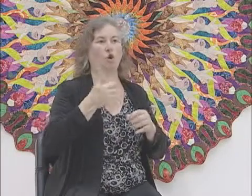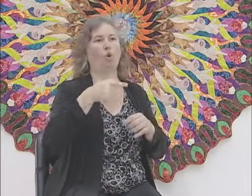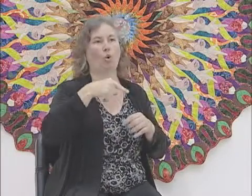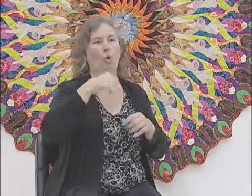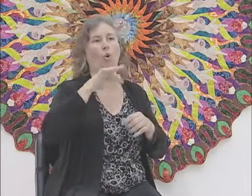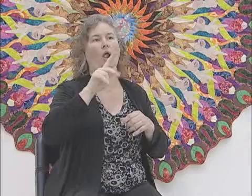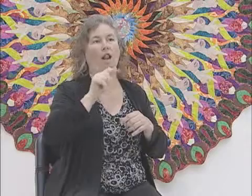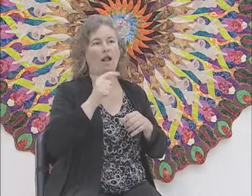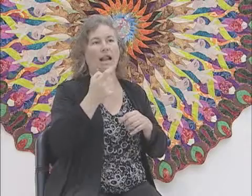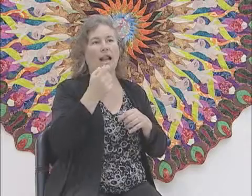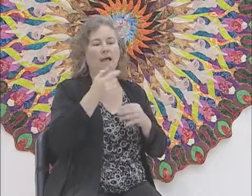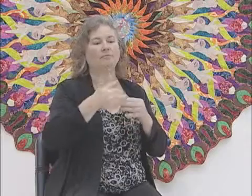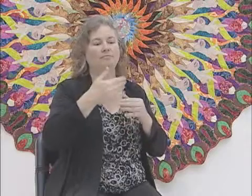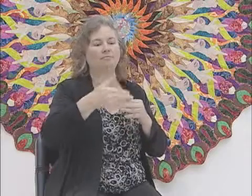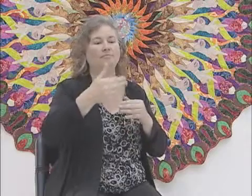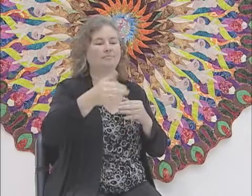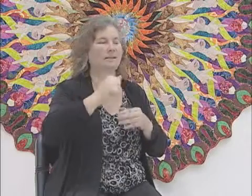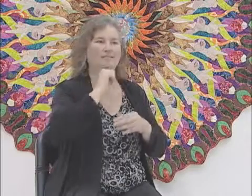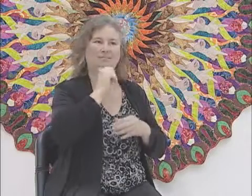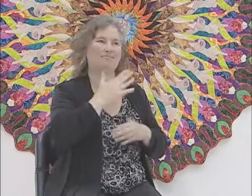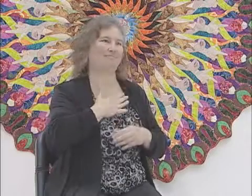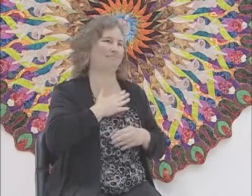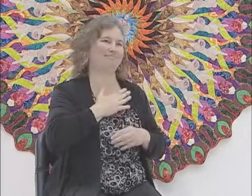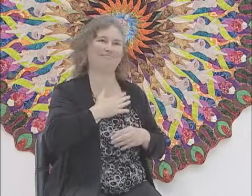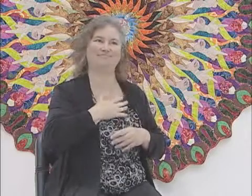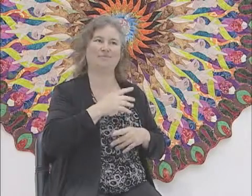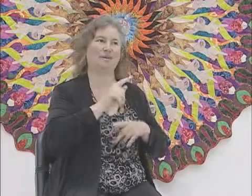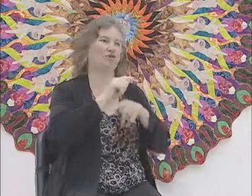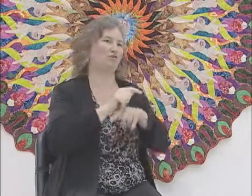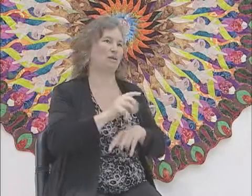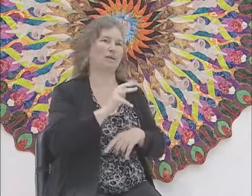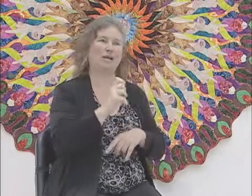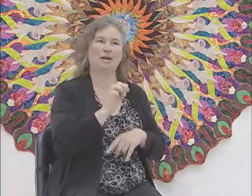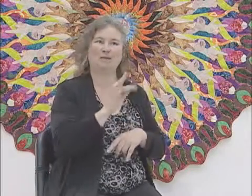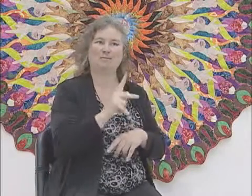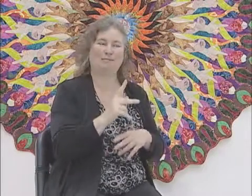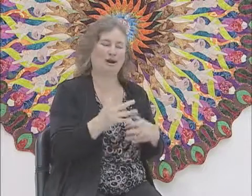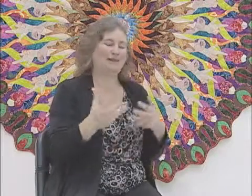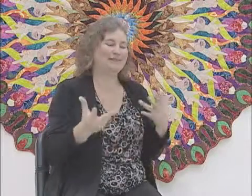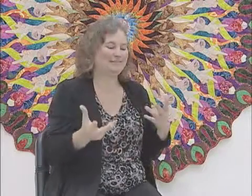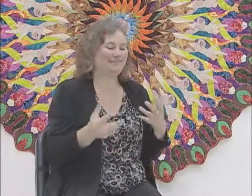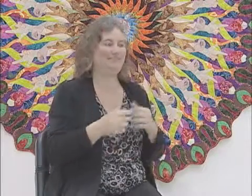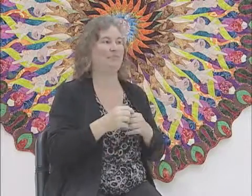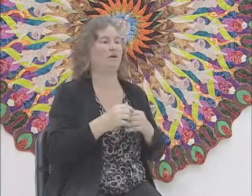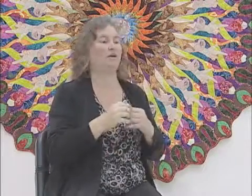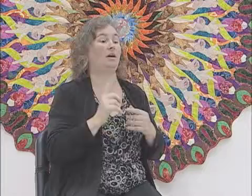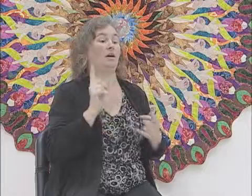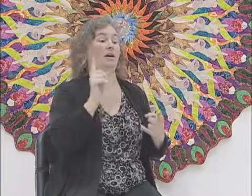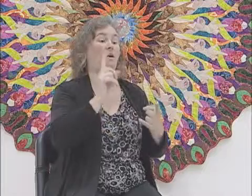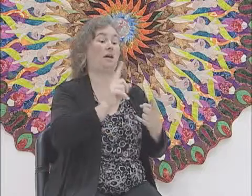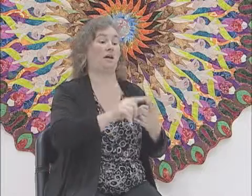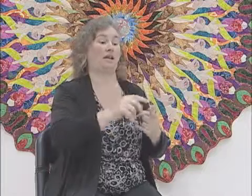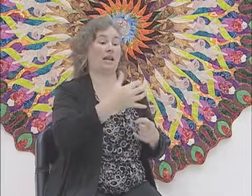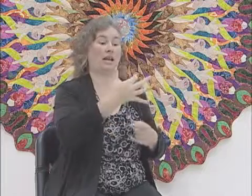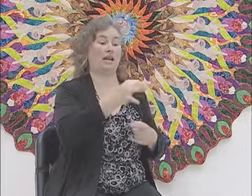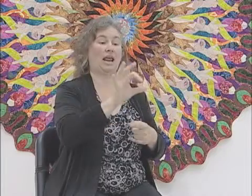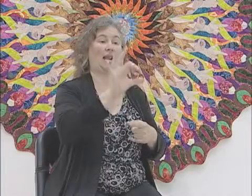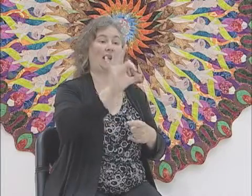years later, I was doing some quilting here and there, but I hadn't yet found what Max was calling my own personal trademark